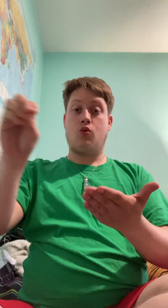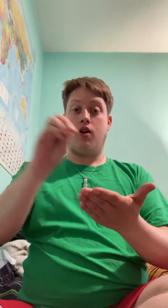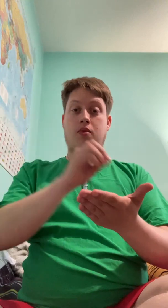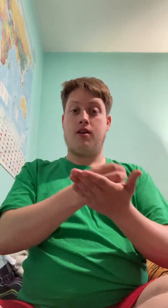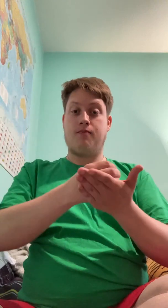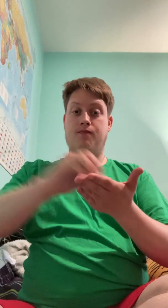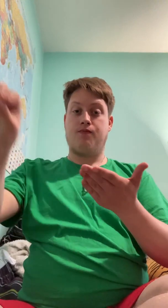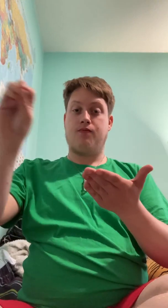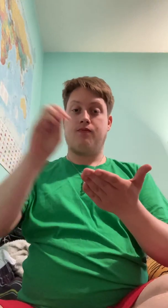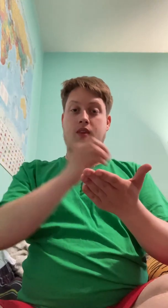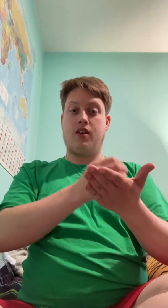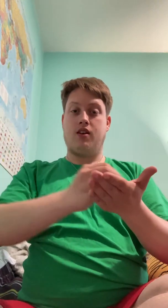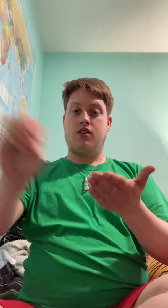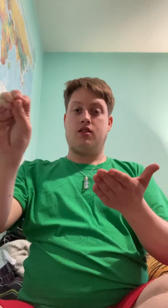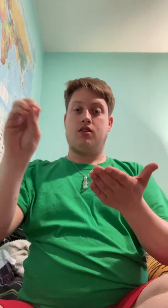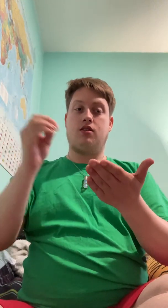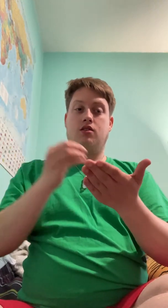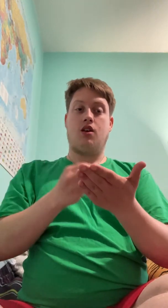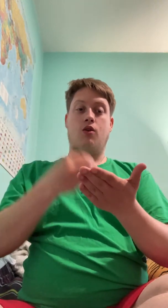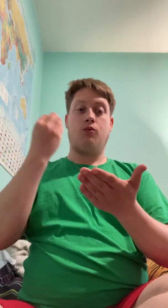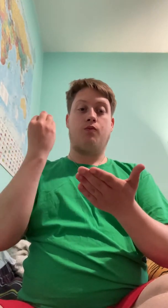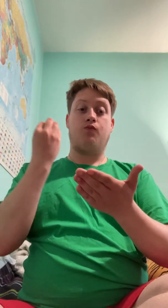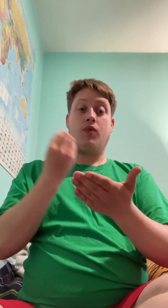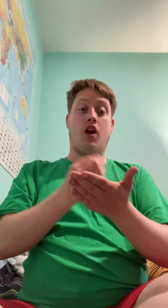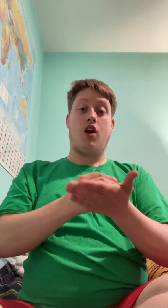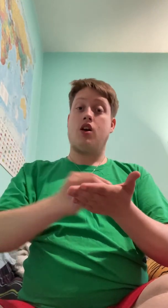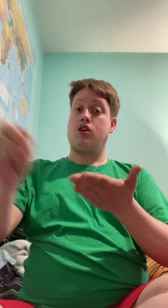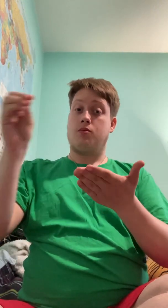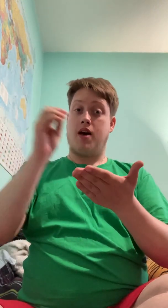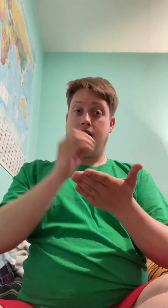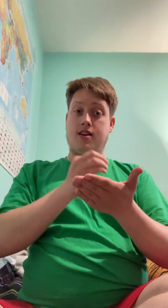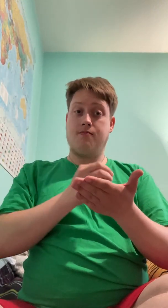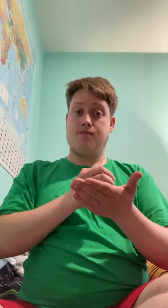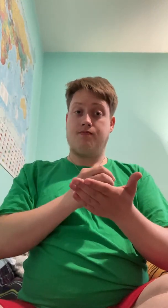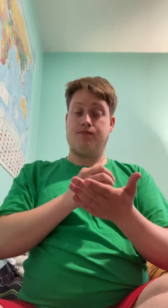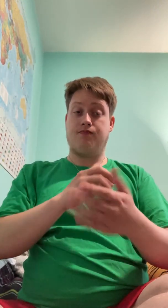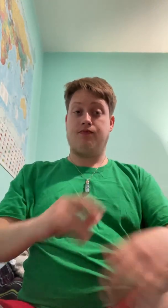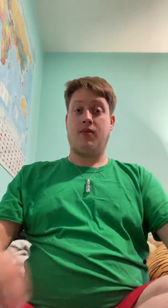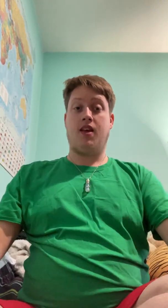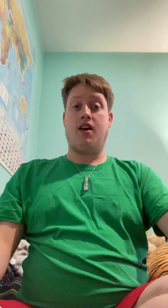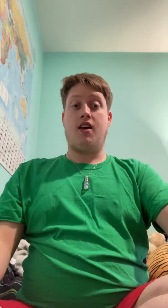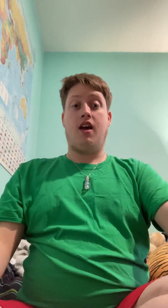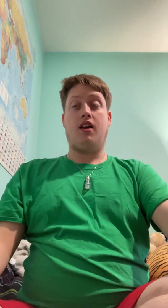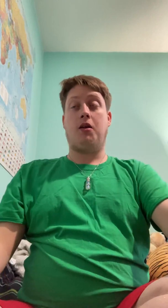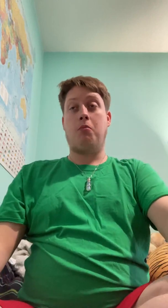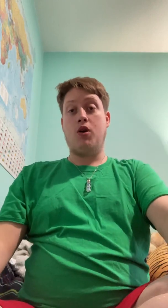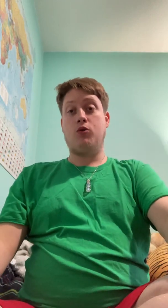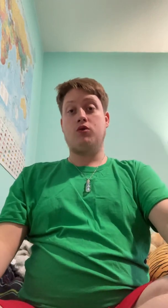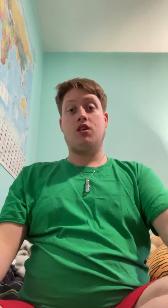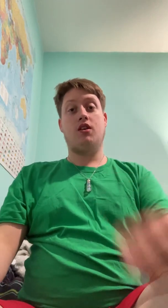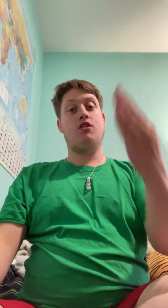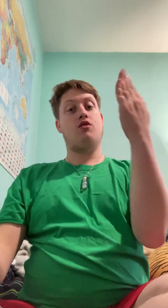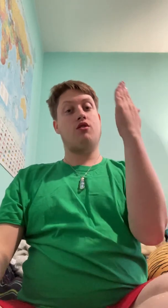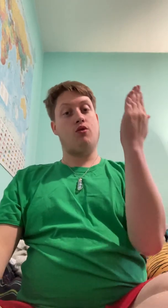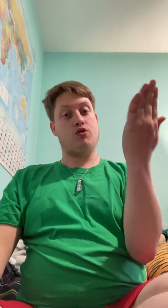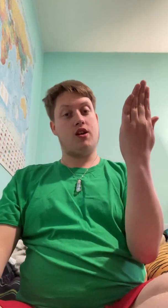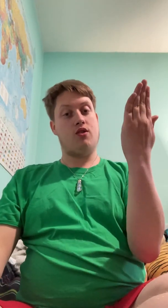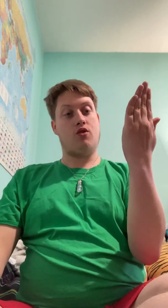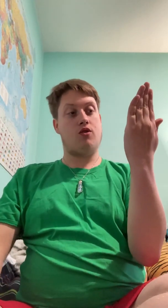swipe it. So pay, and then bills is you also get your non-dominant